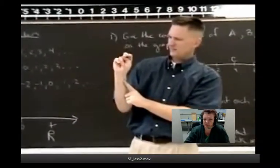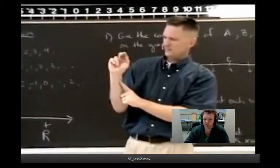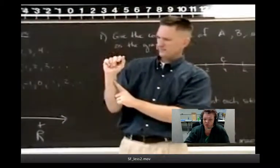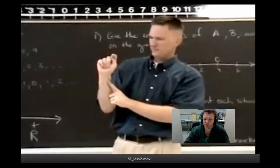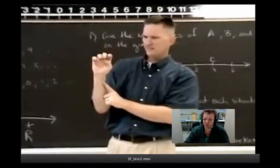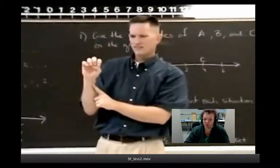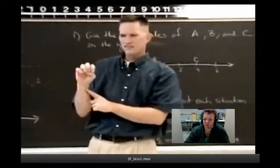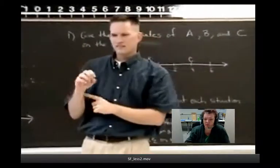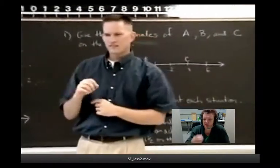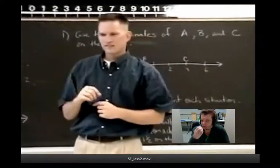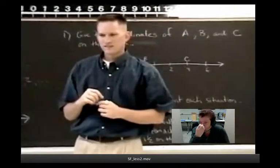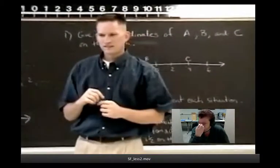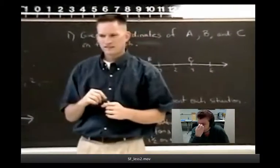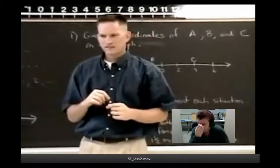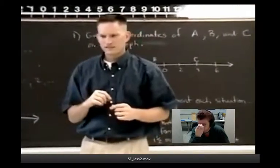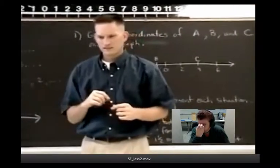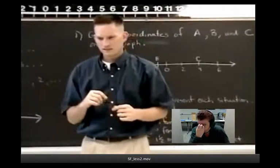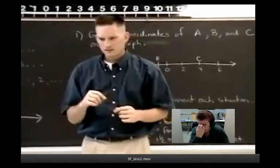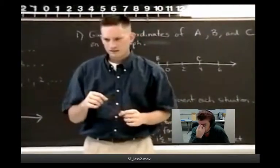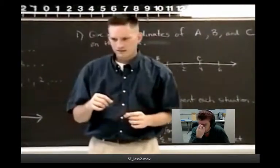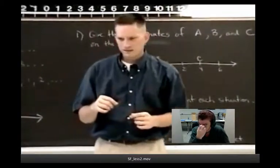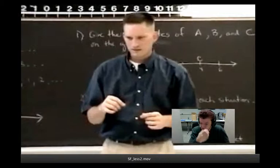want to tell me what the word coordinates means.